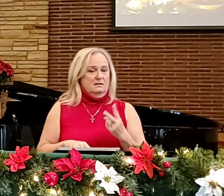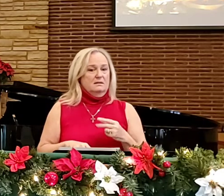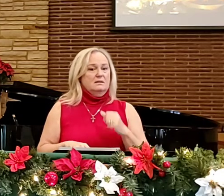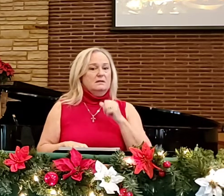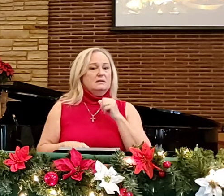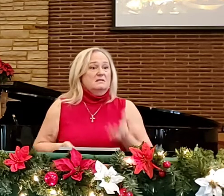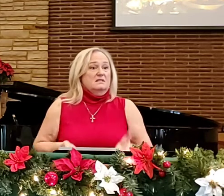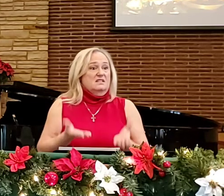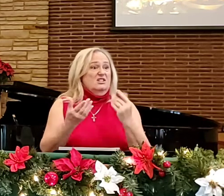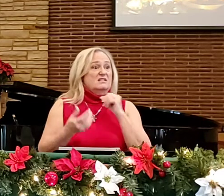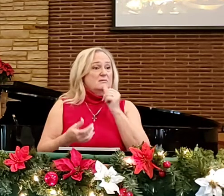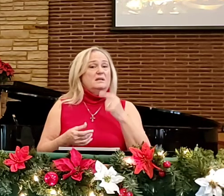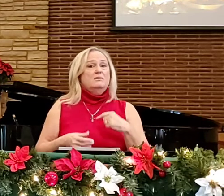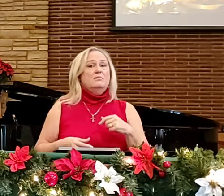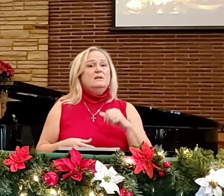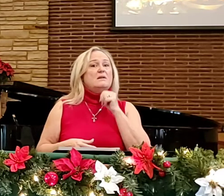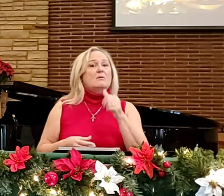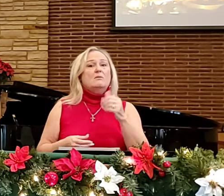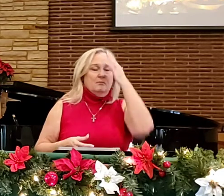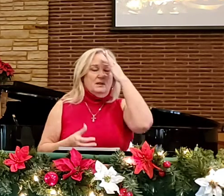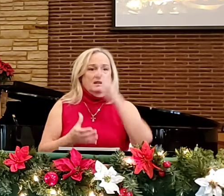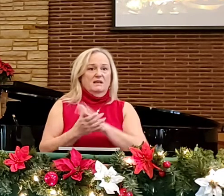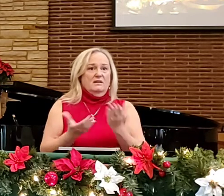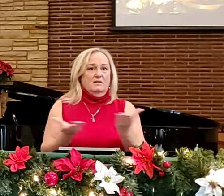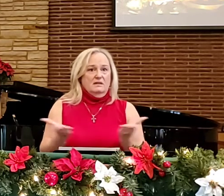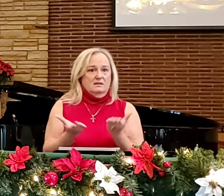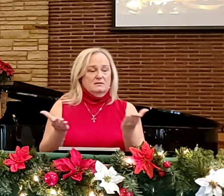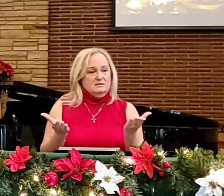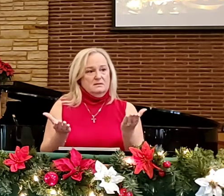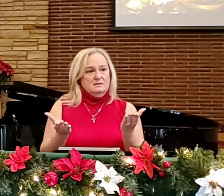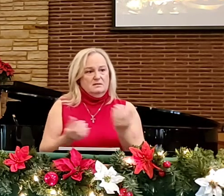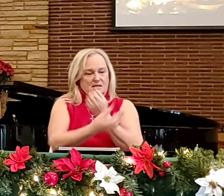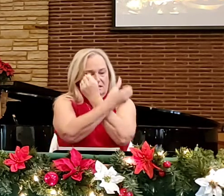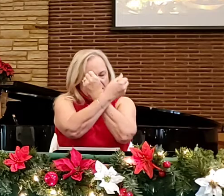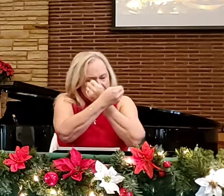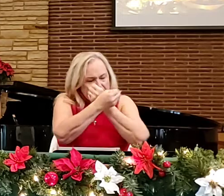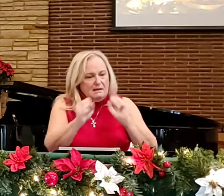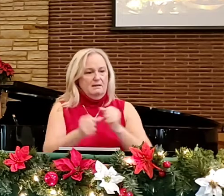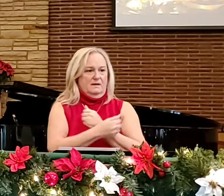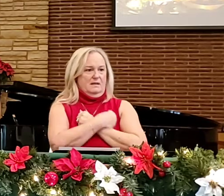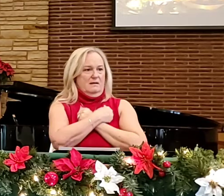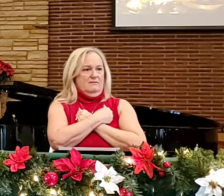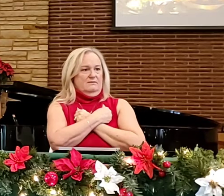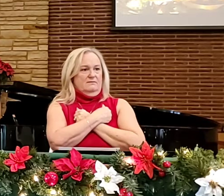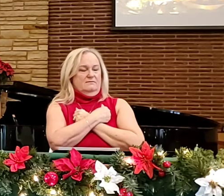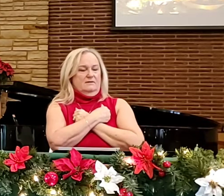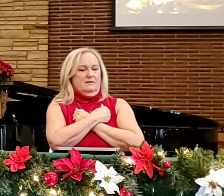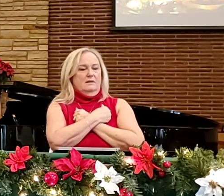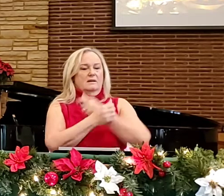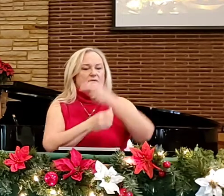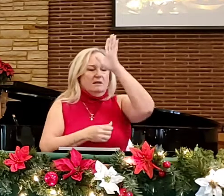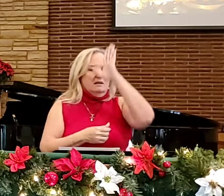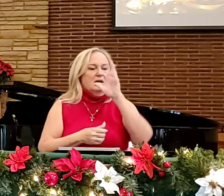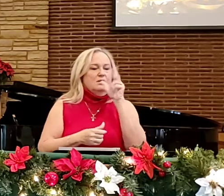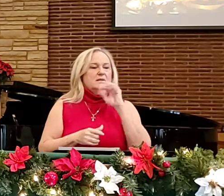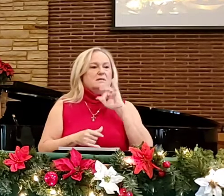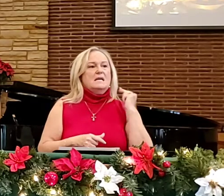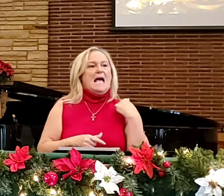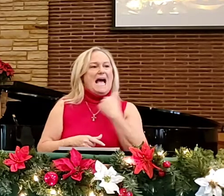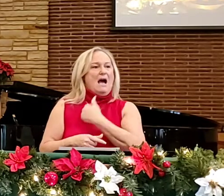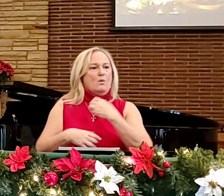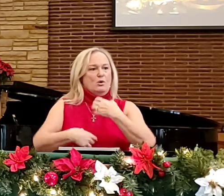suggests to me we don't really believe in this saving love of a God who is our